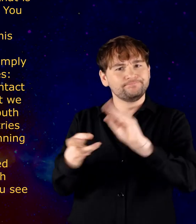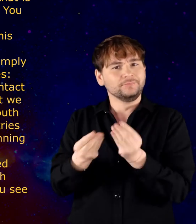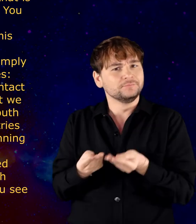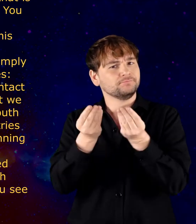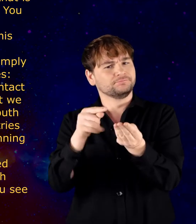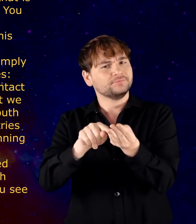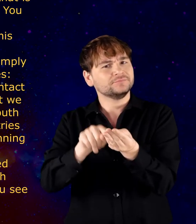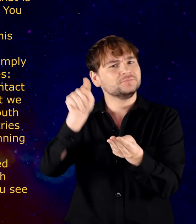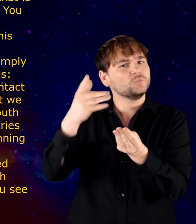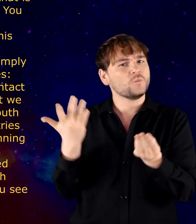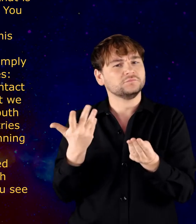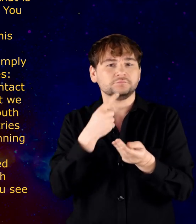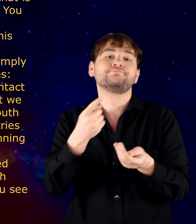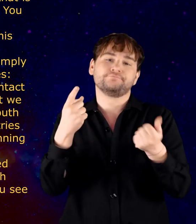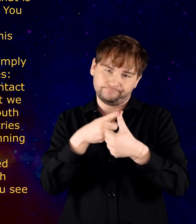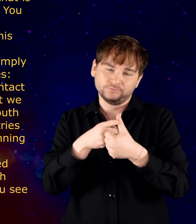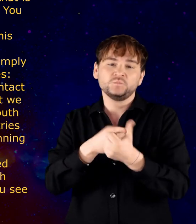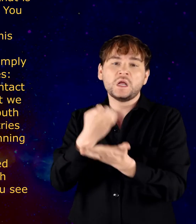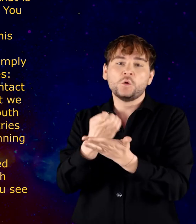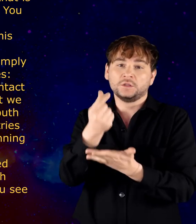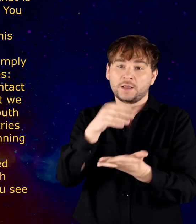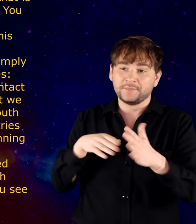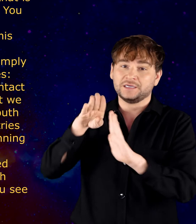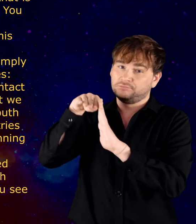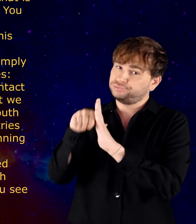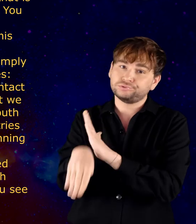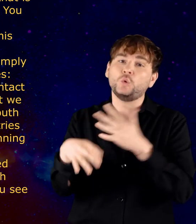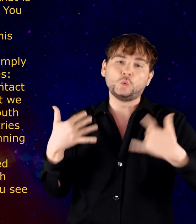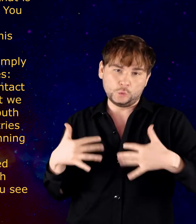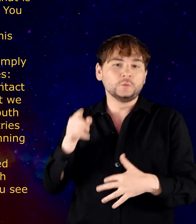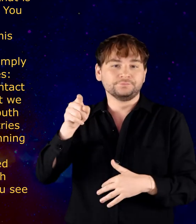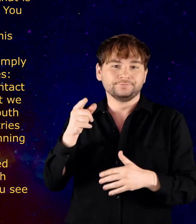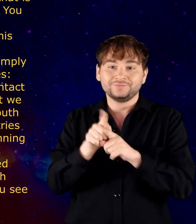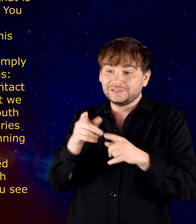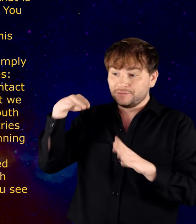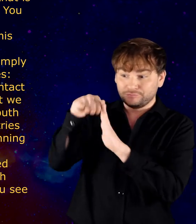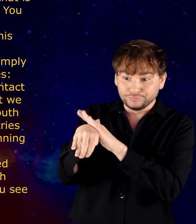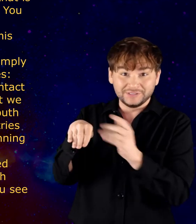okay. The economy, of course, is damaged, but that, I think, was unavoidable.